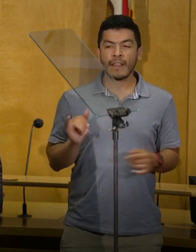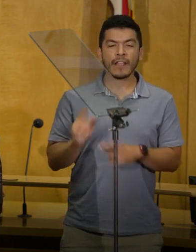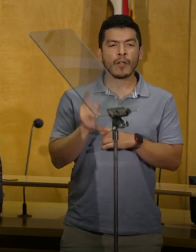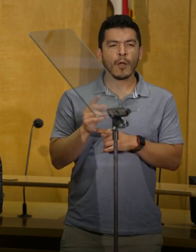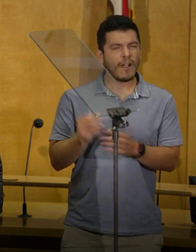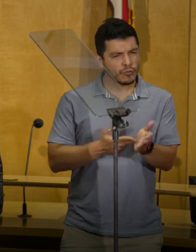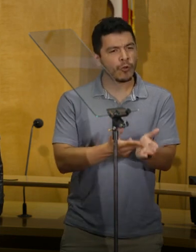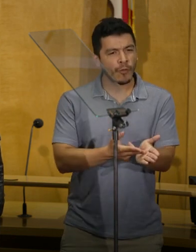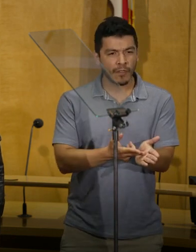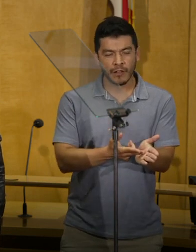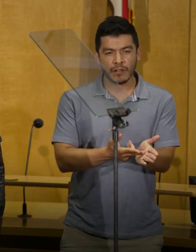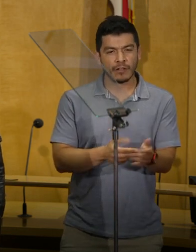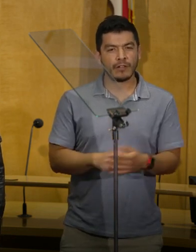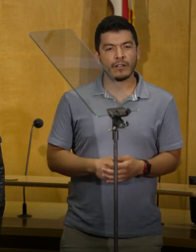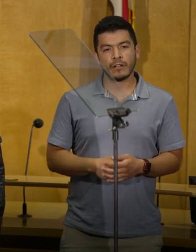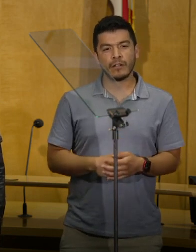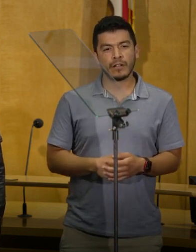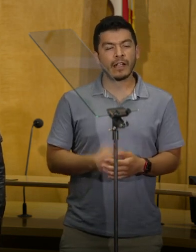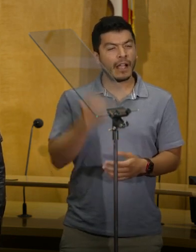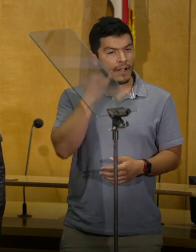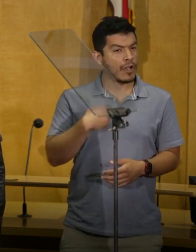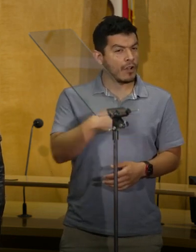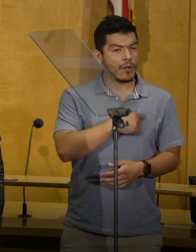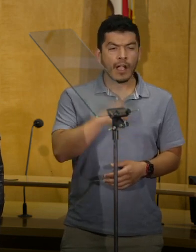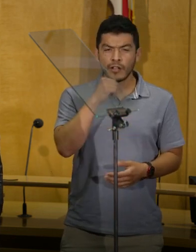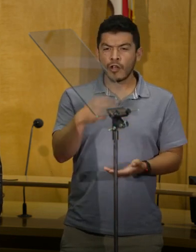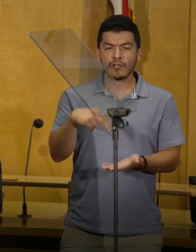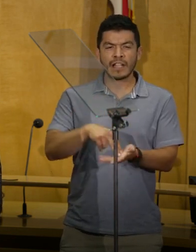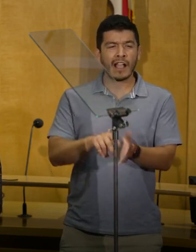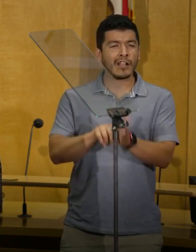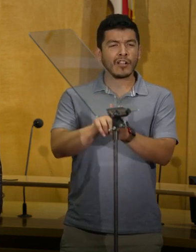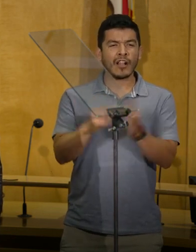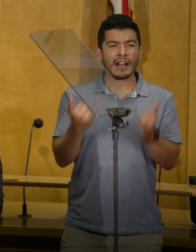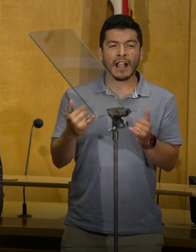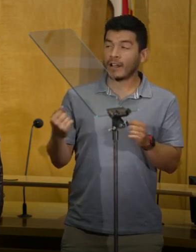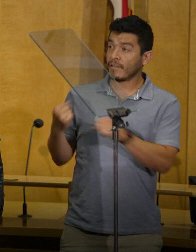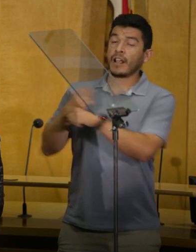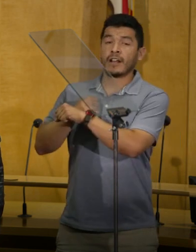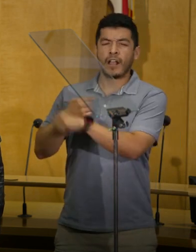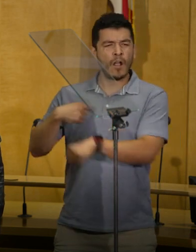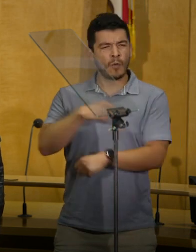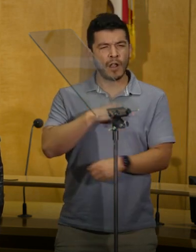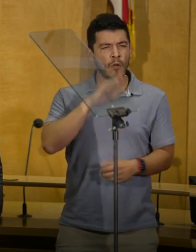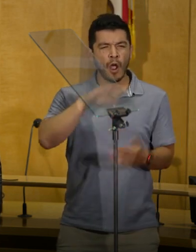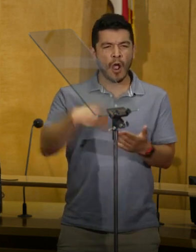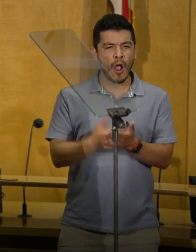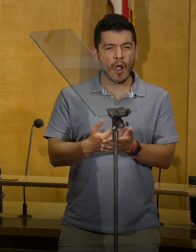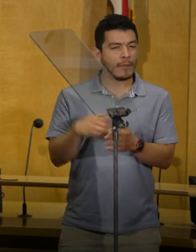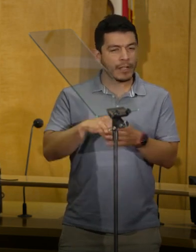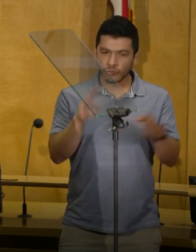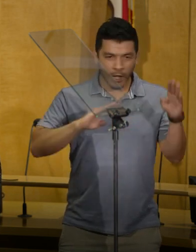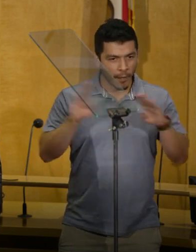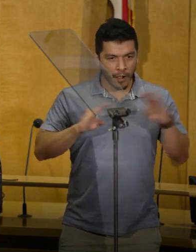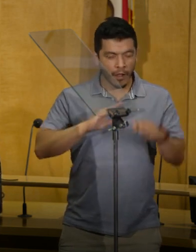moment of truth. If we don't stand tall right now, we are all going to be in